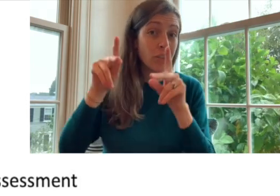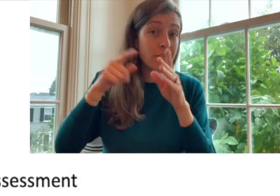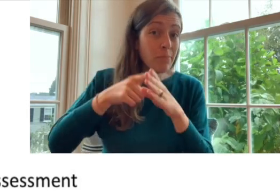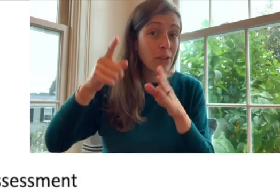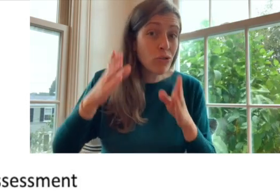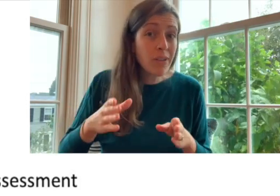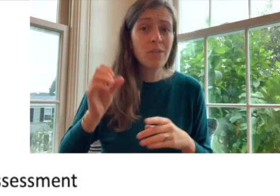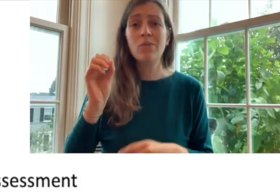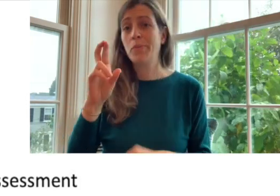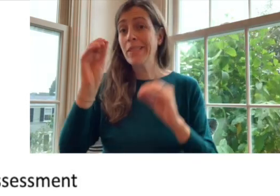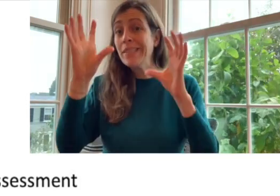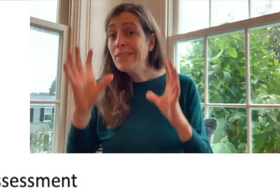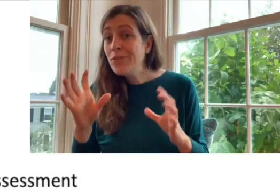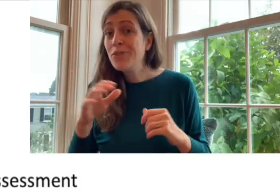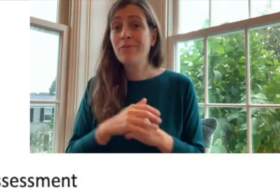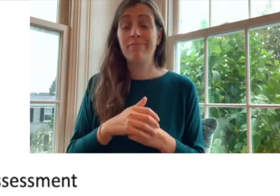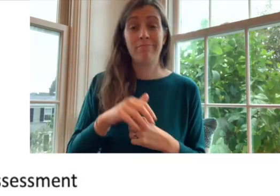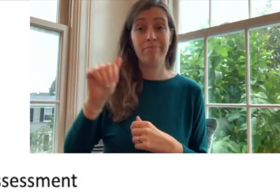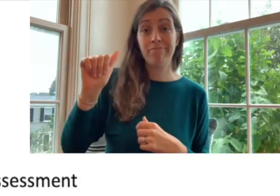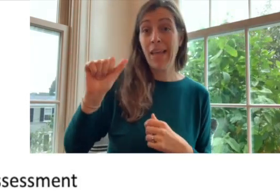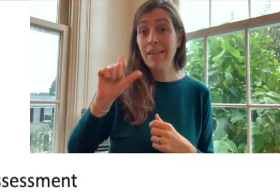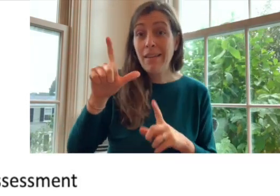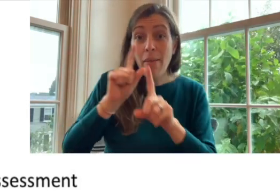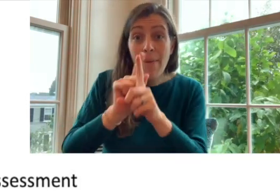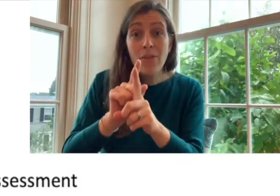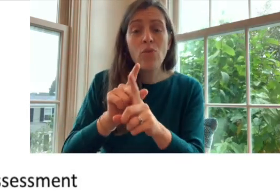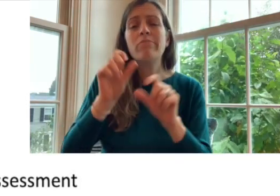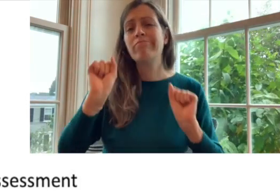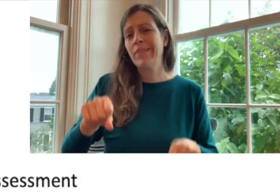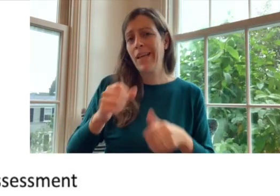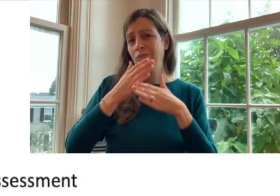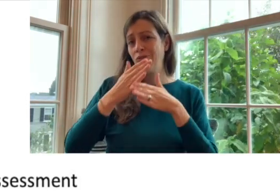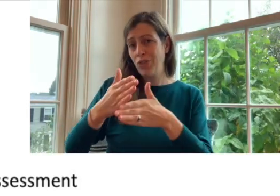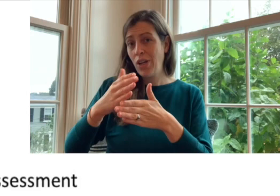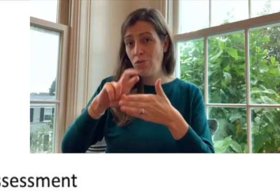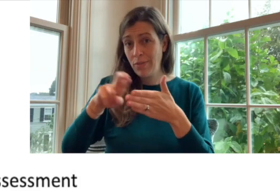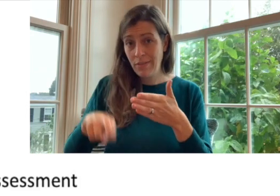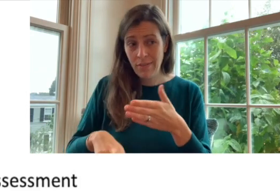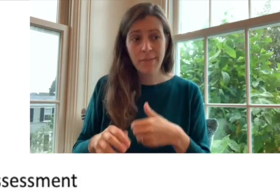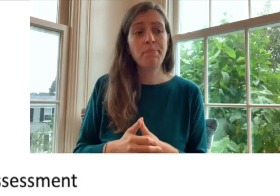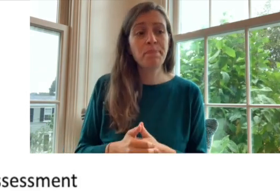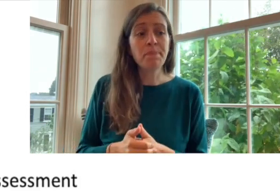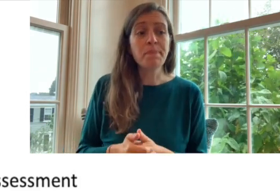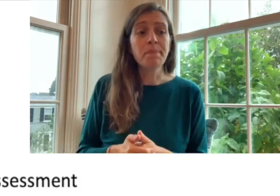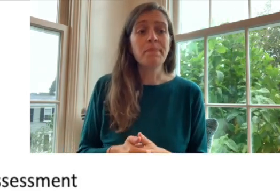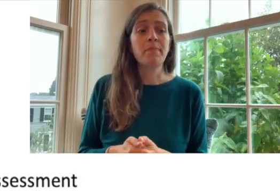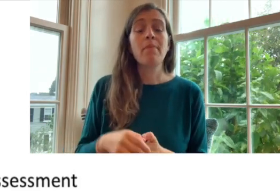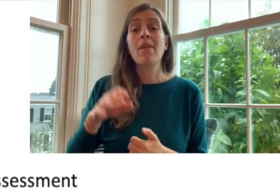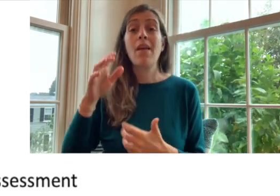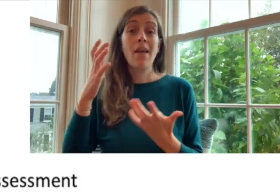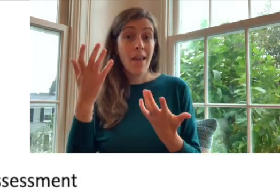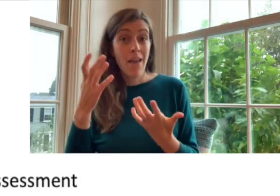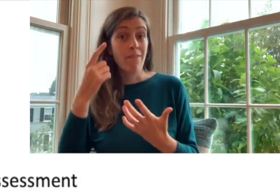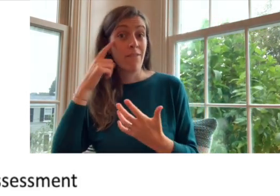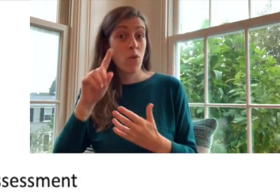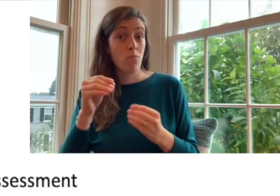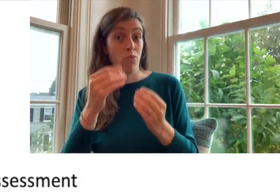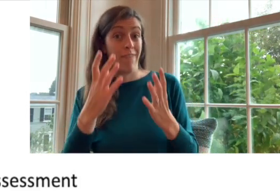intervention specialist, a teacher, or an ASL model, and the providers can then see